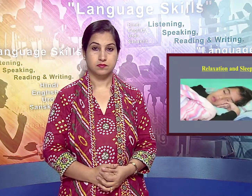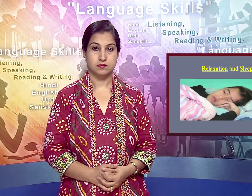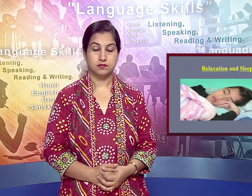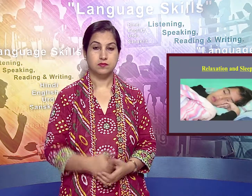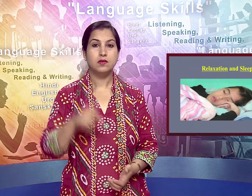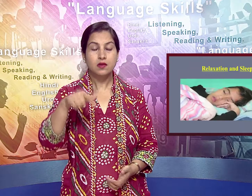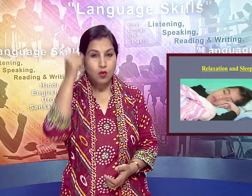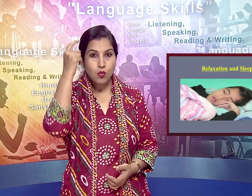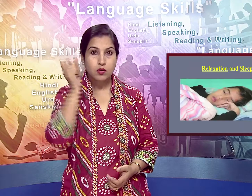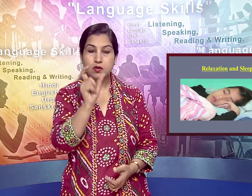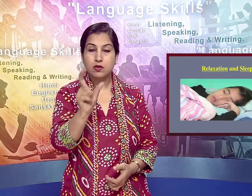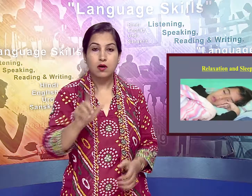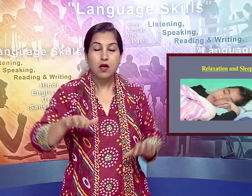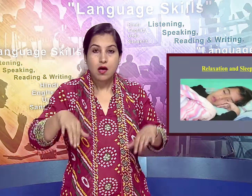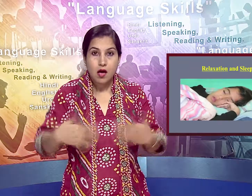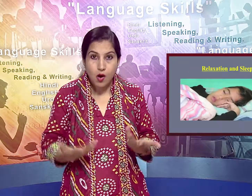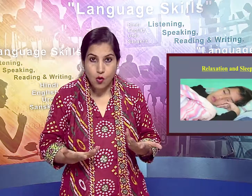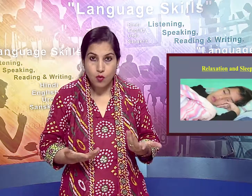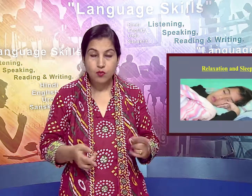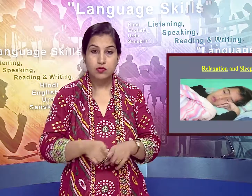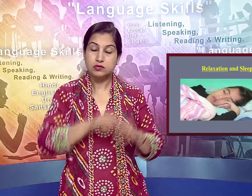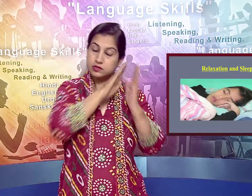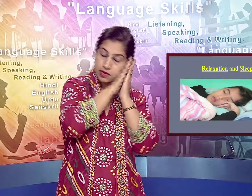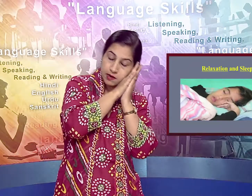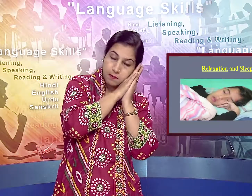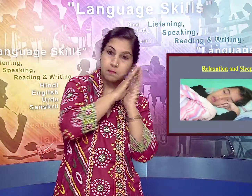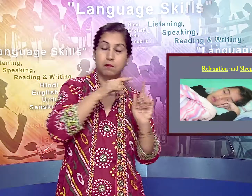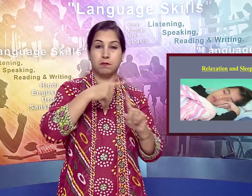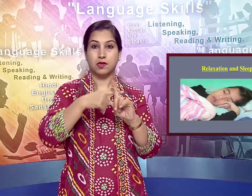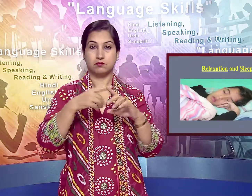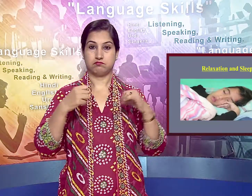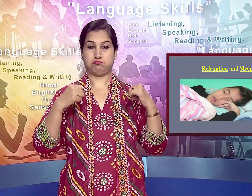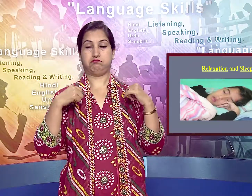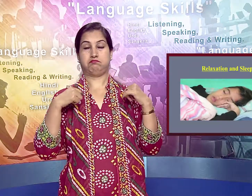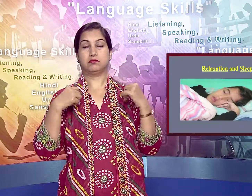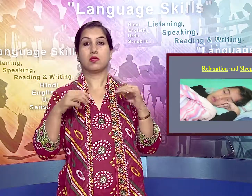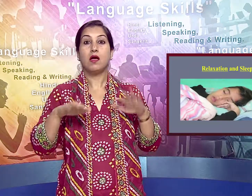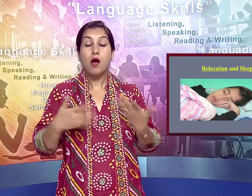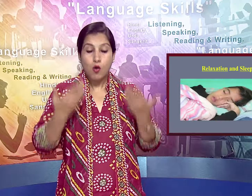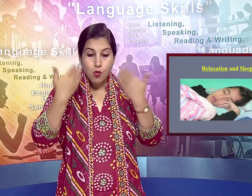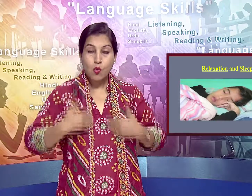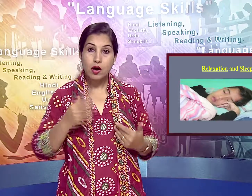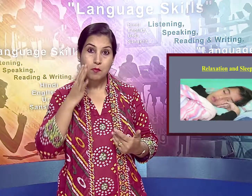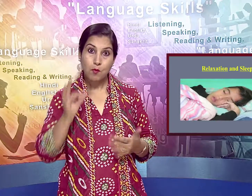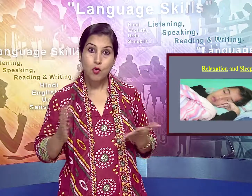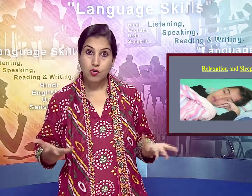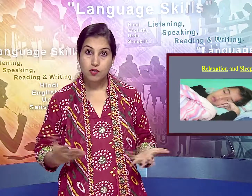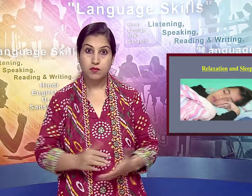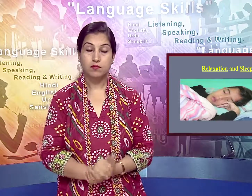Let's understand how the relaxation and sleep is important factor for